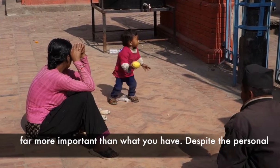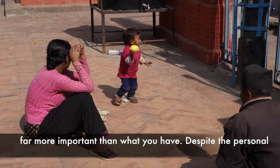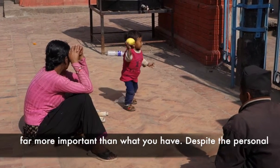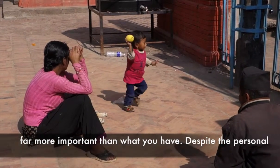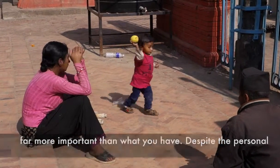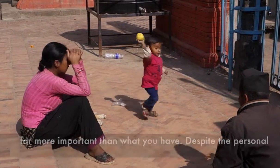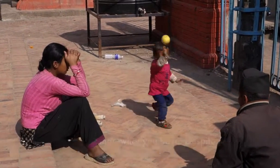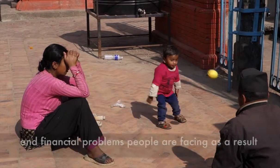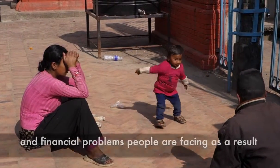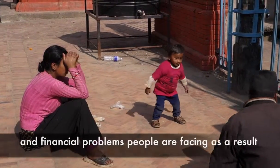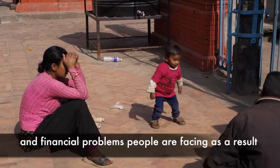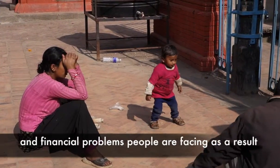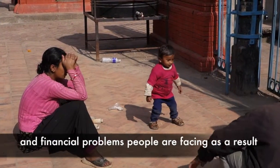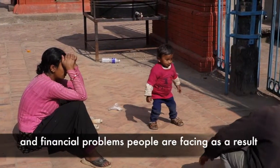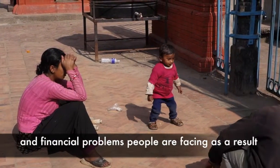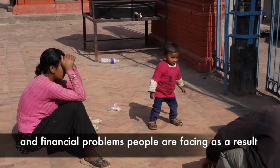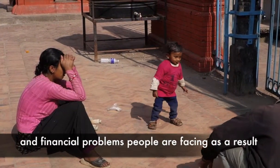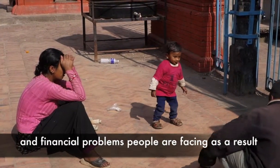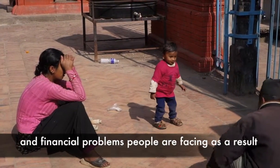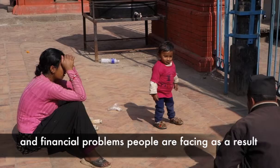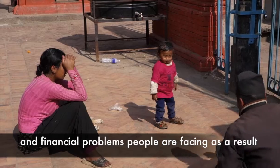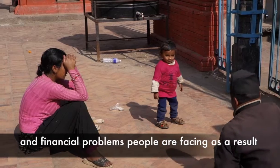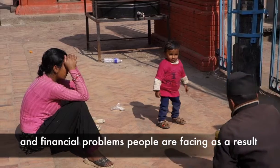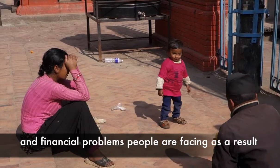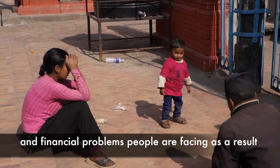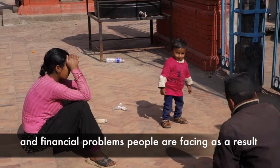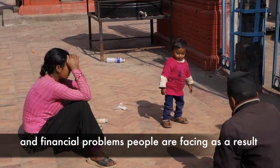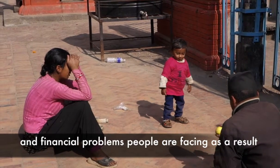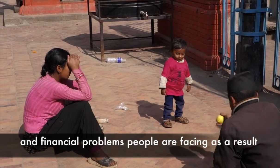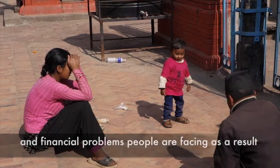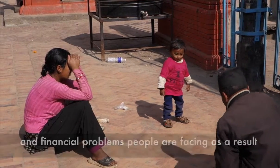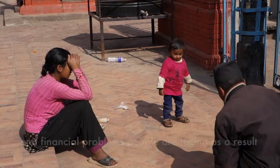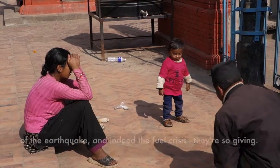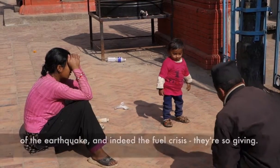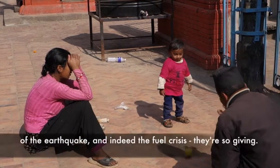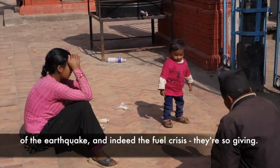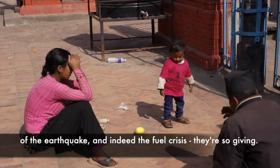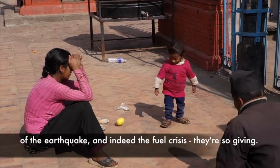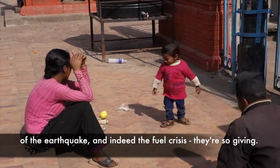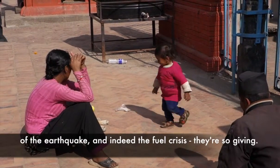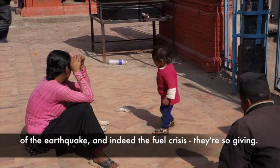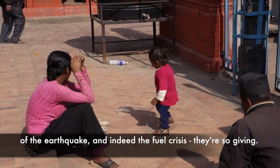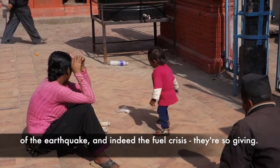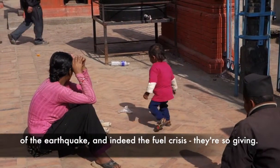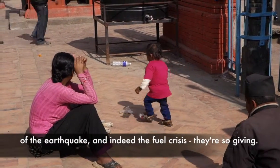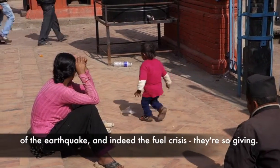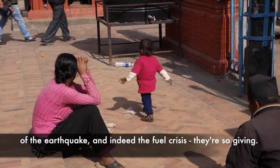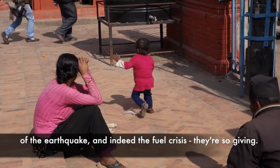Despite the personal and financial problems people are facing as a result of the earthquake, and indeed the fuel crisis, they're so